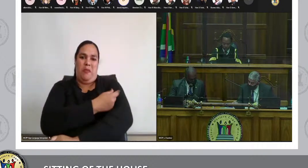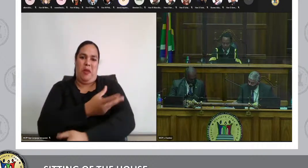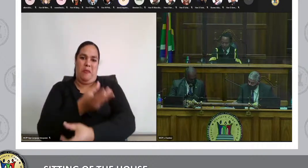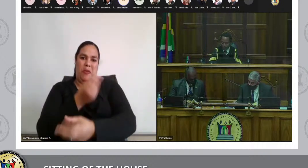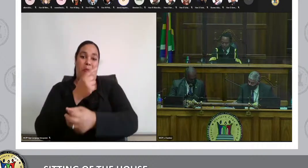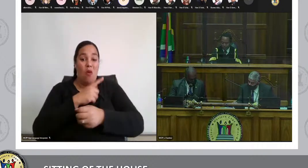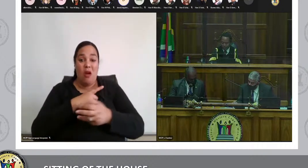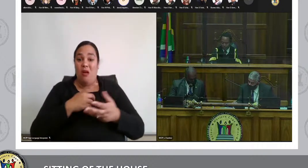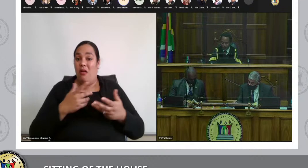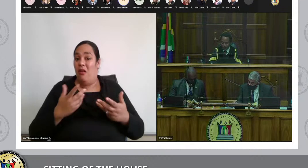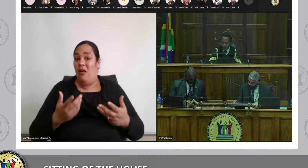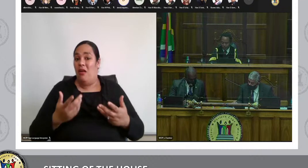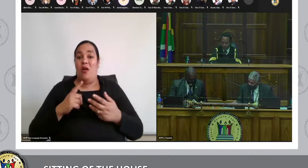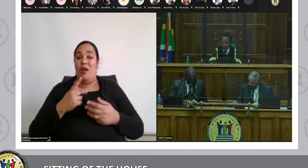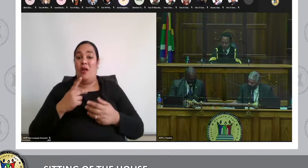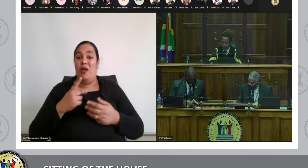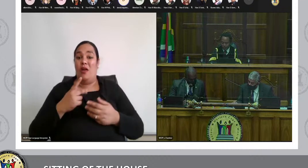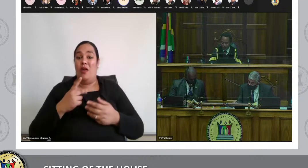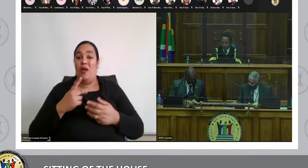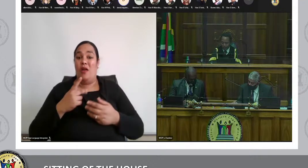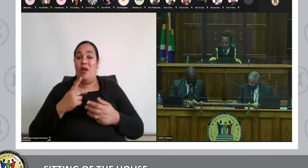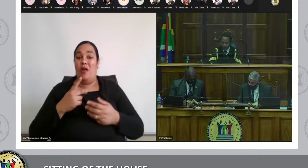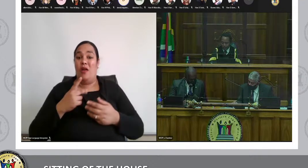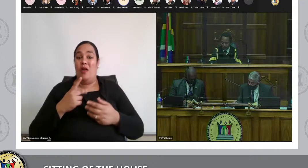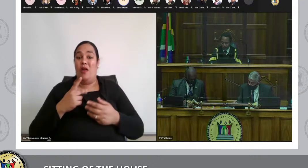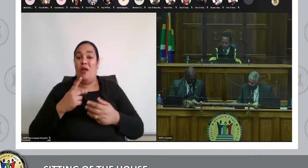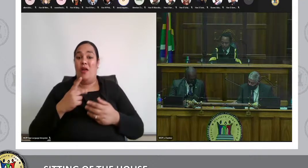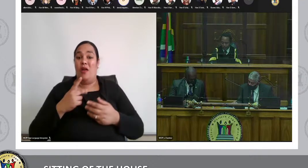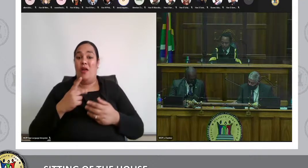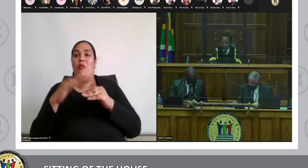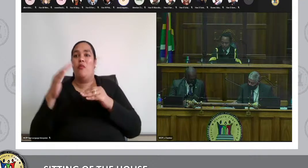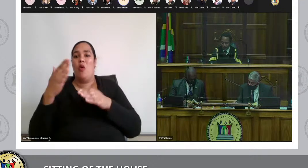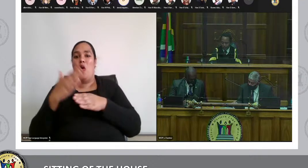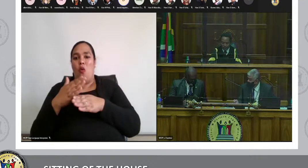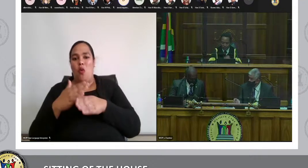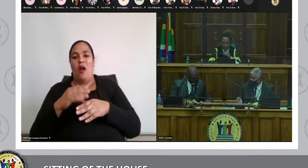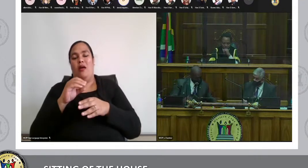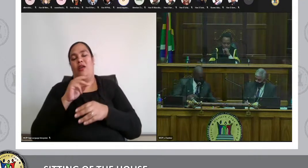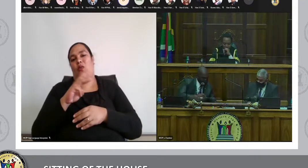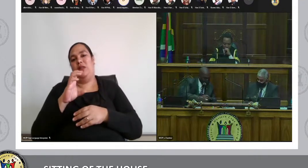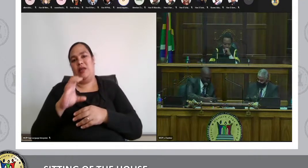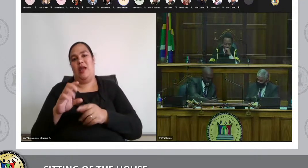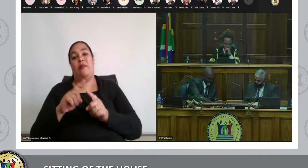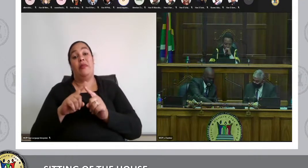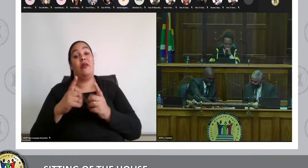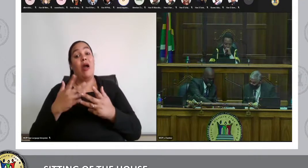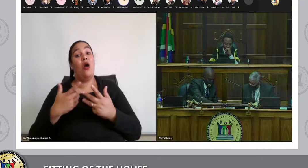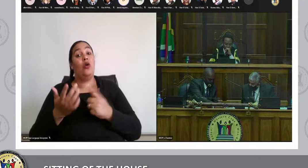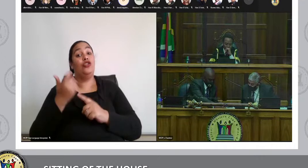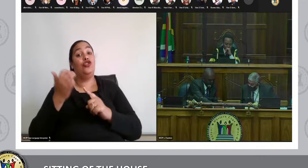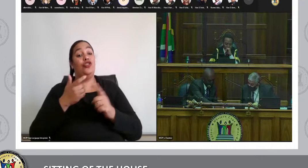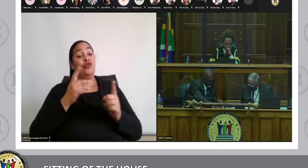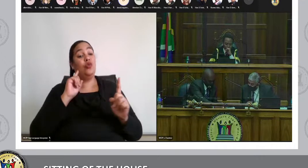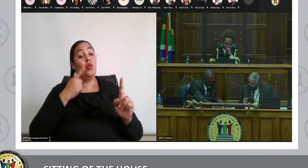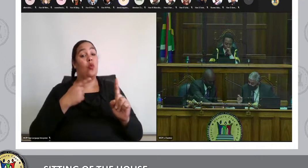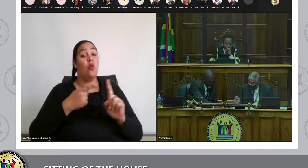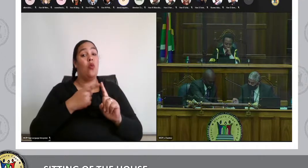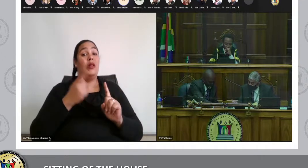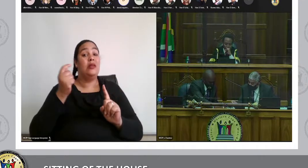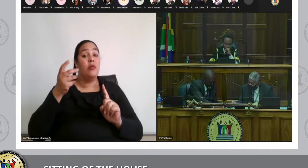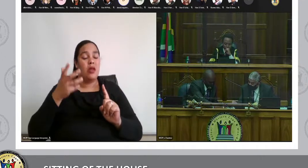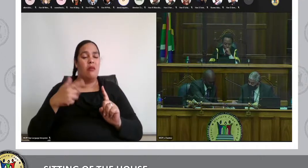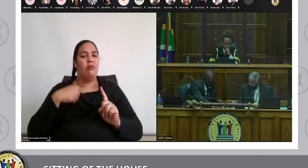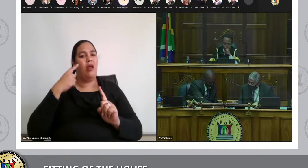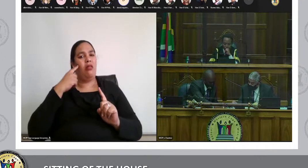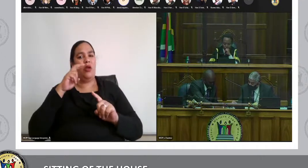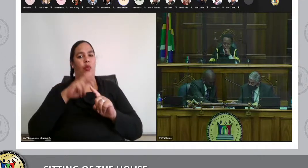course, with more jabs, there will be more jobs in the Western Cape. And in order to achieve that goal, Speaker, I think we